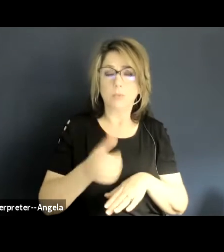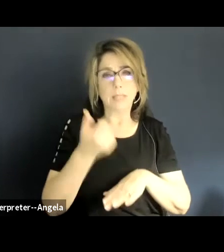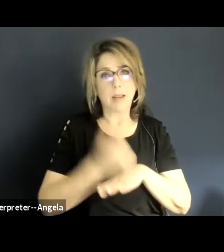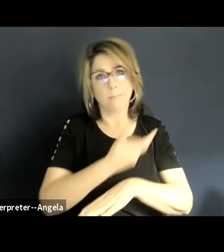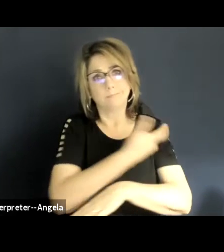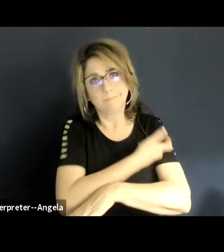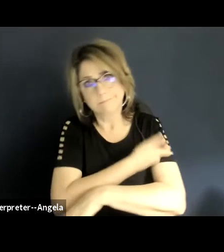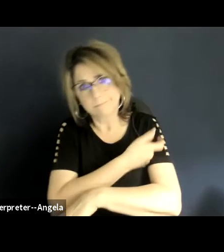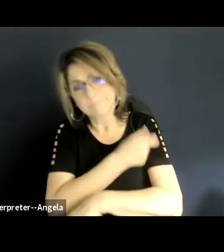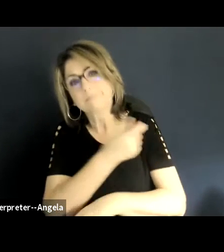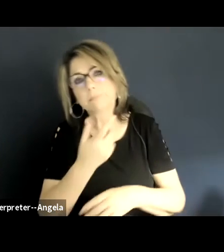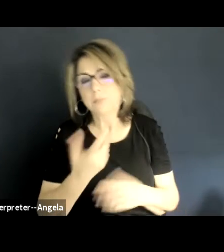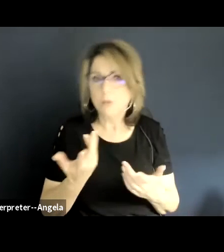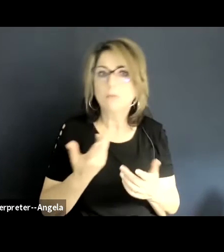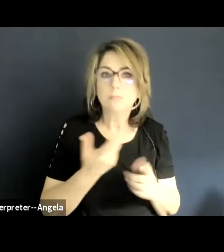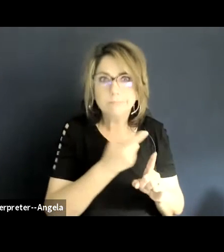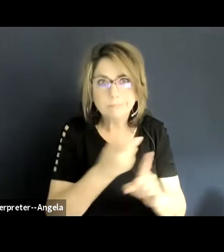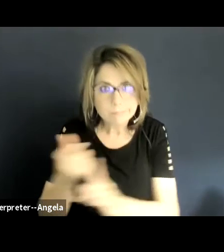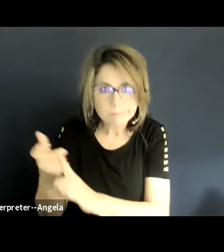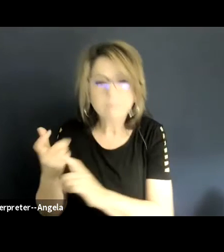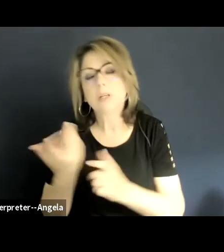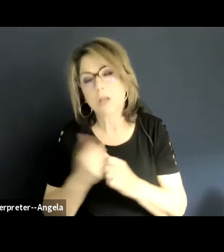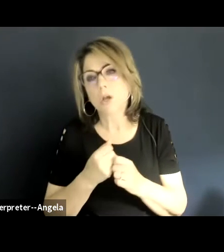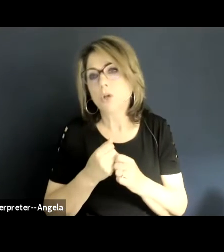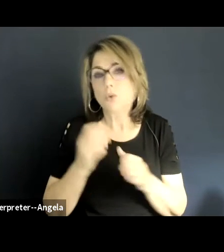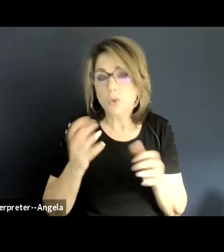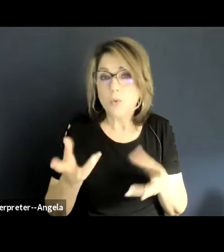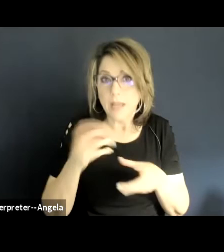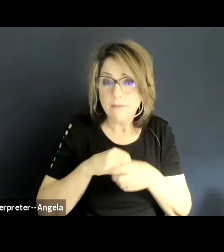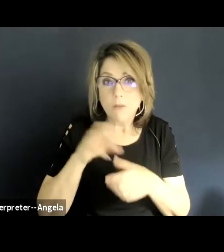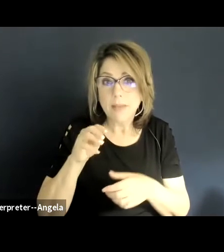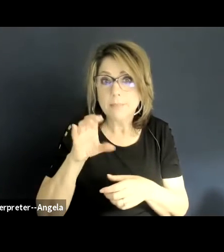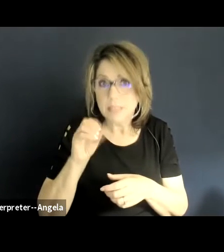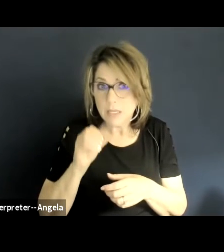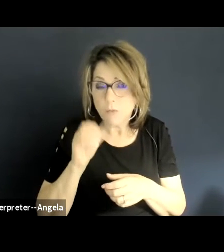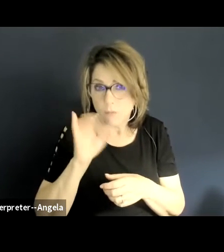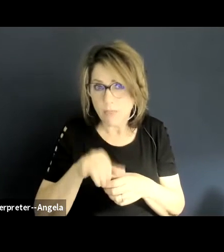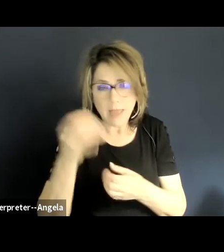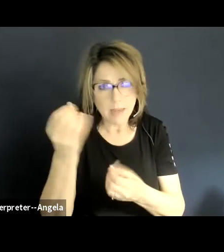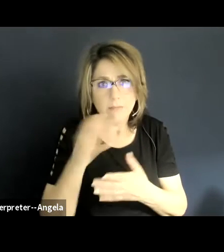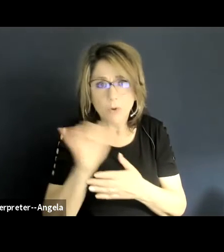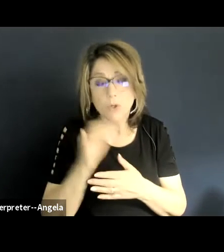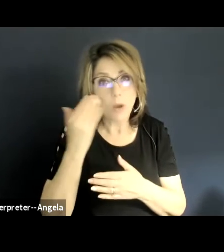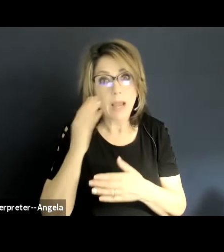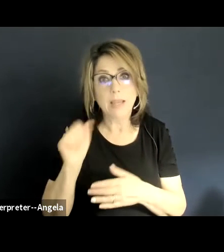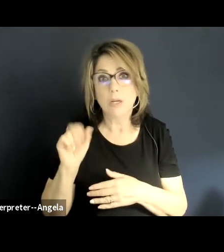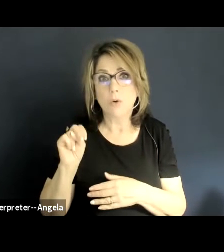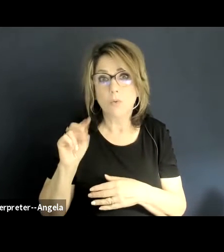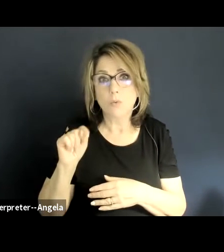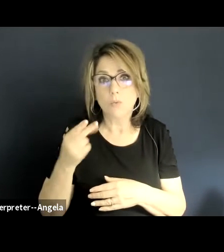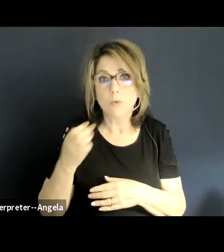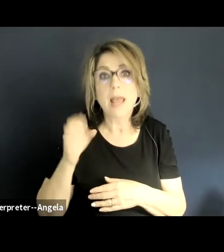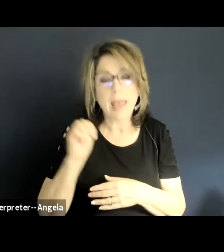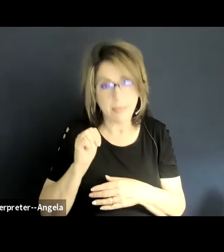independent, or you can then also engage MCOs around that initiative as well. I know that Anthem has been very, very,